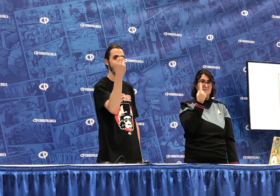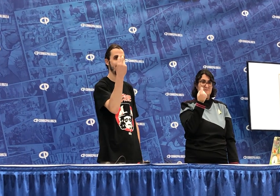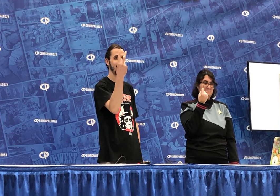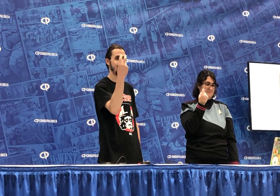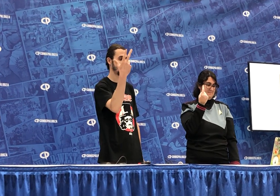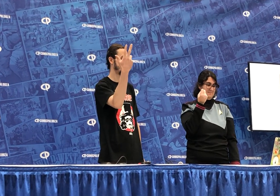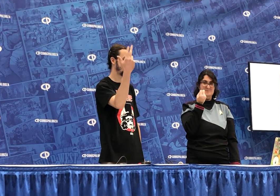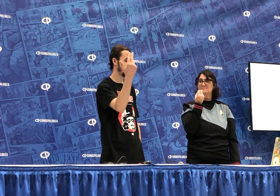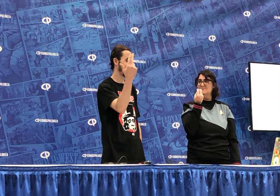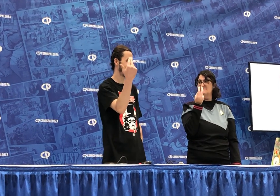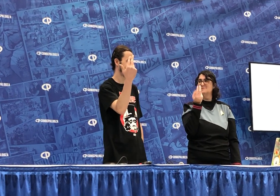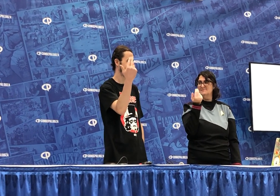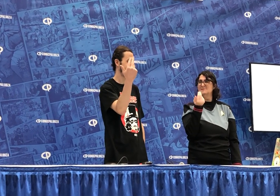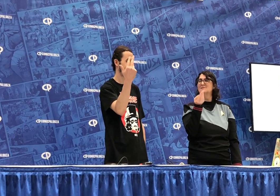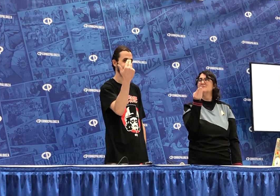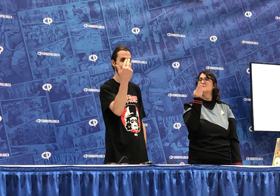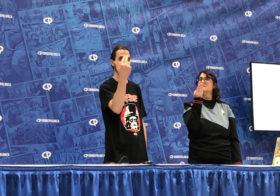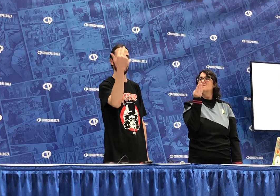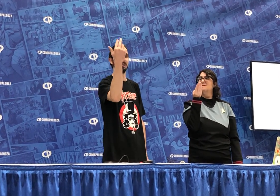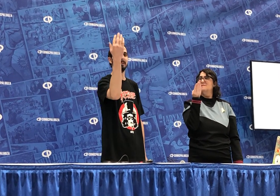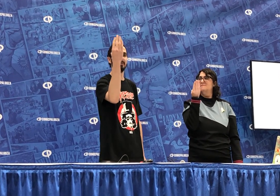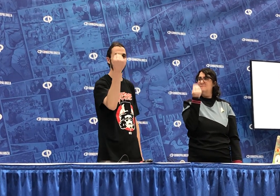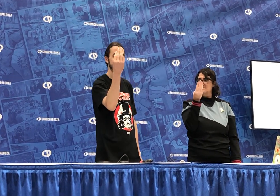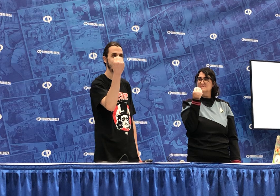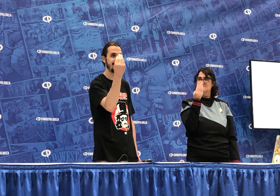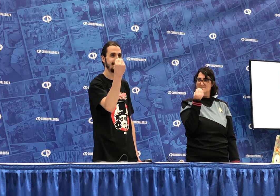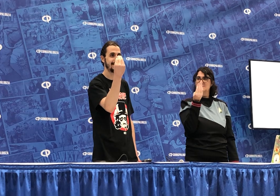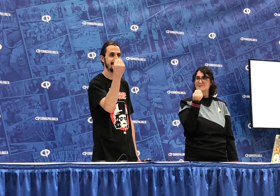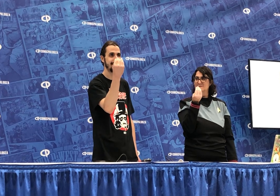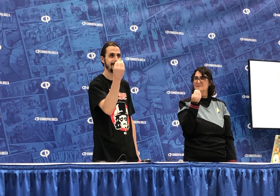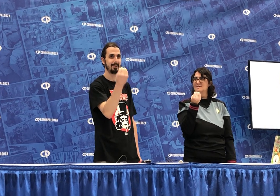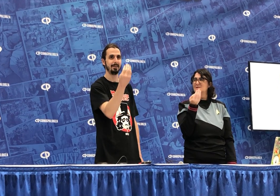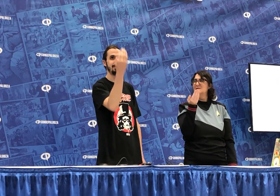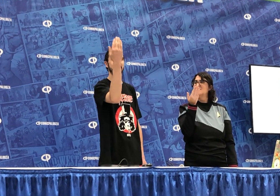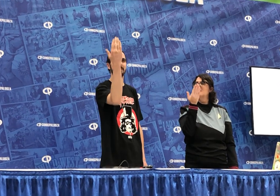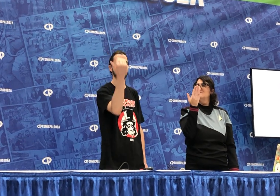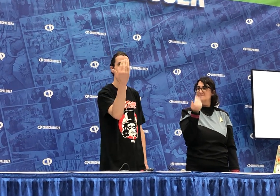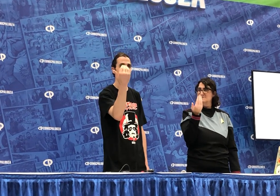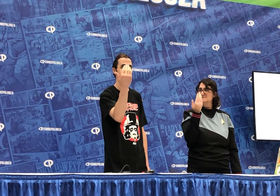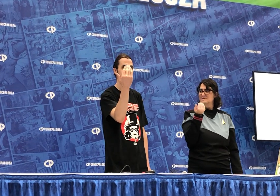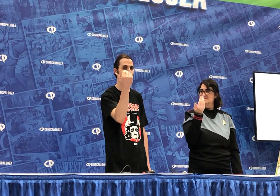fine. 11, 12, 13, 14, 15,